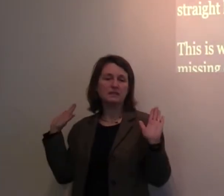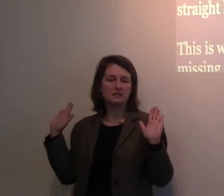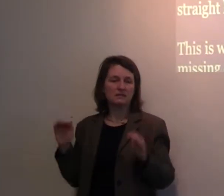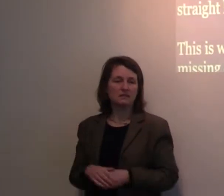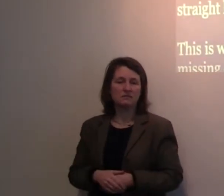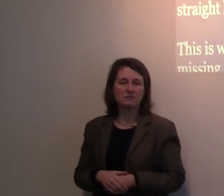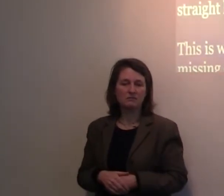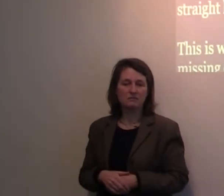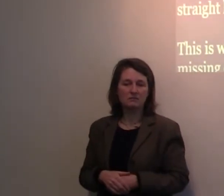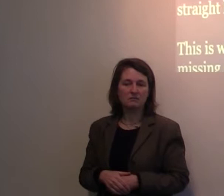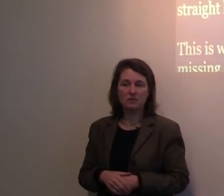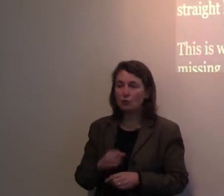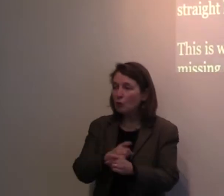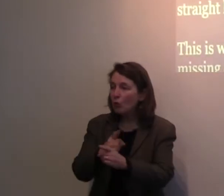I don't speak to anyone.